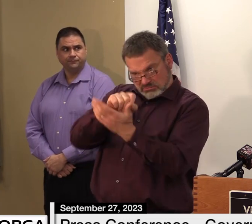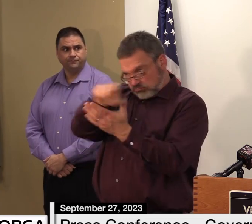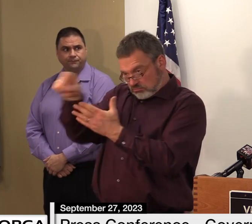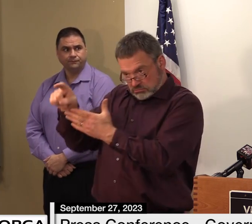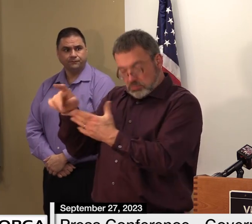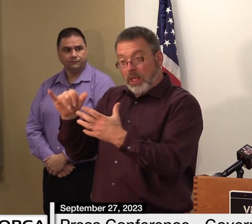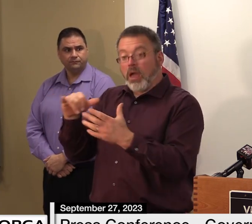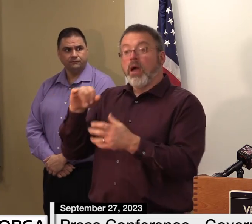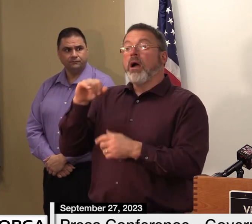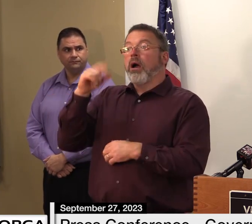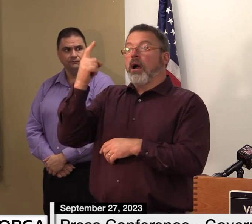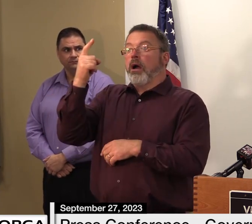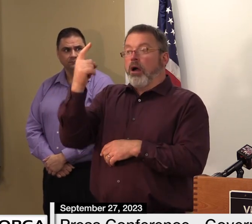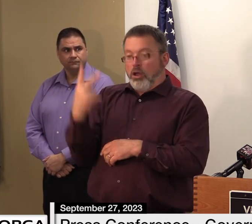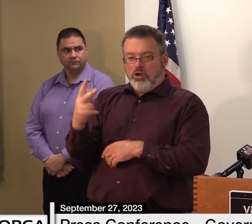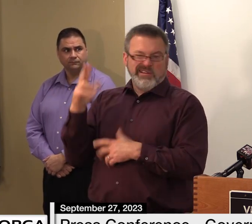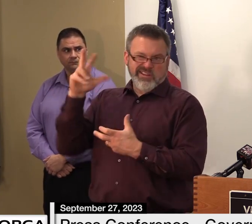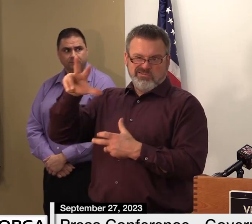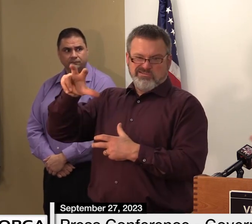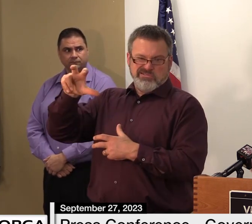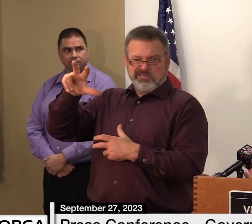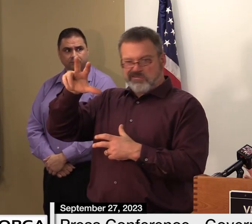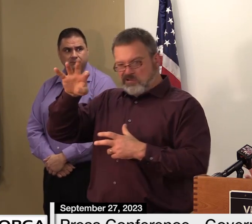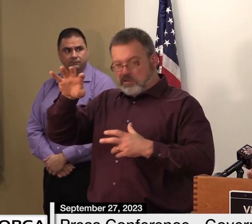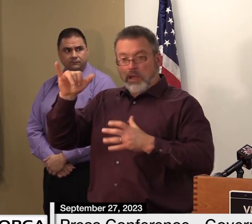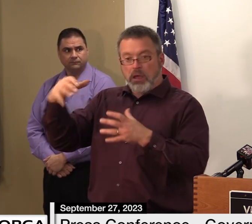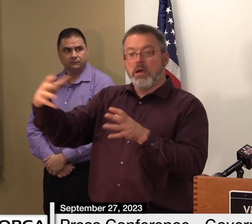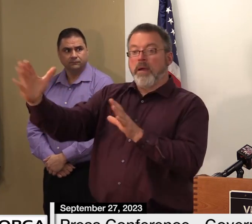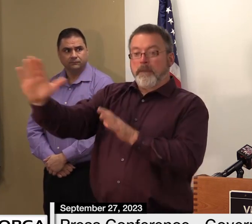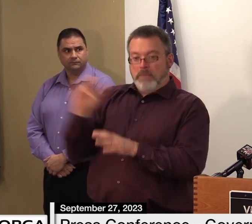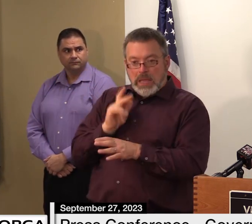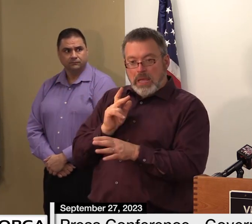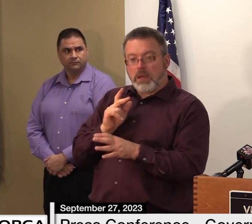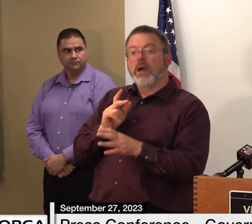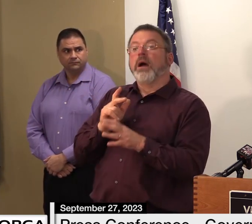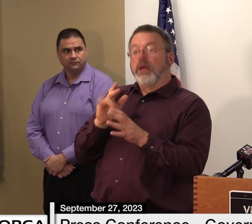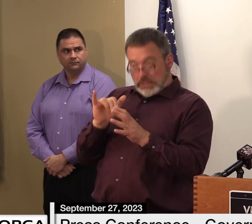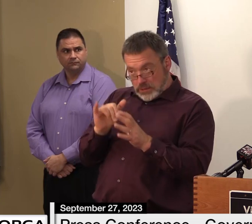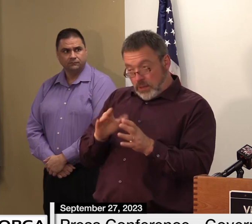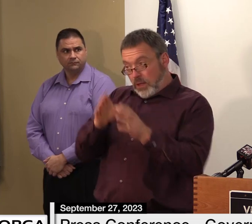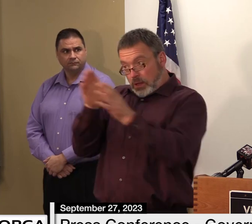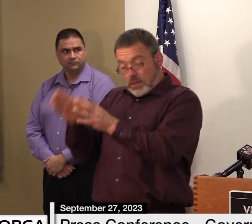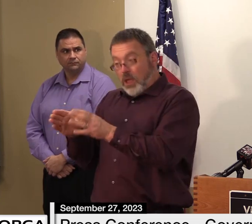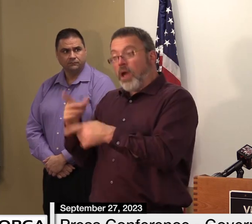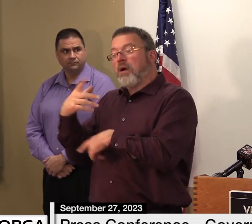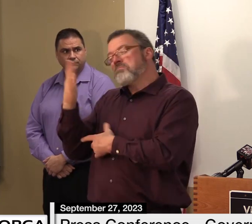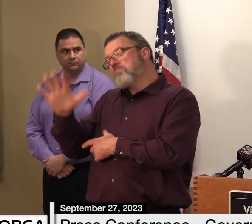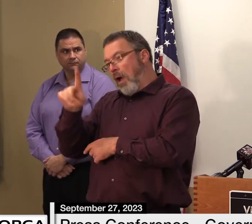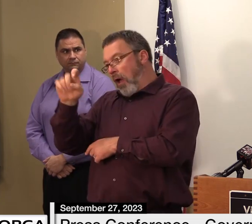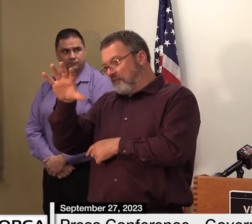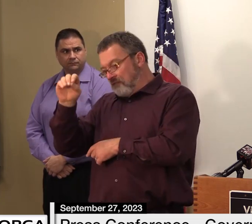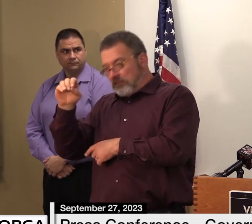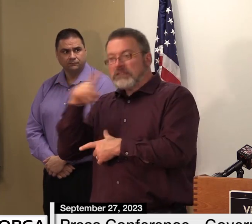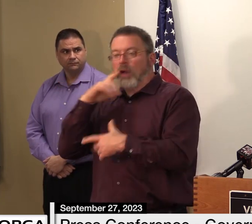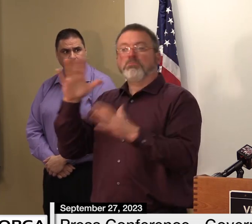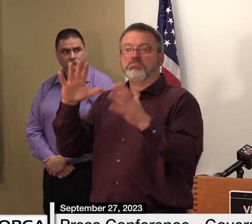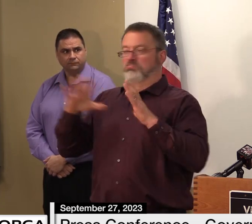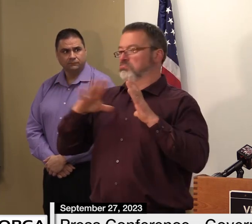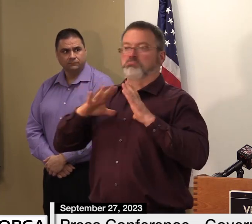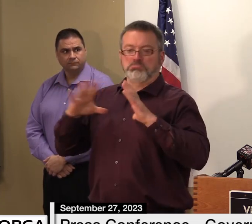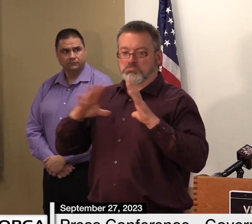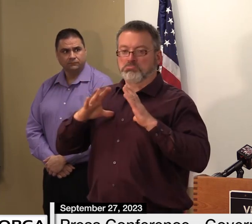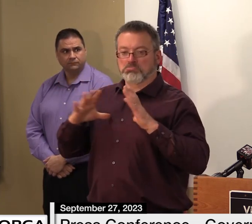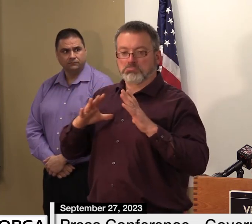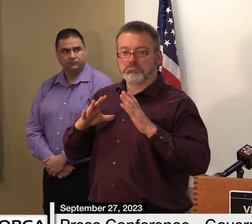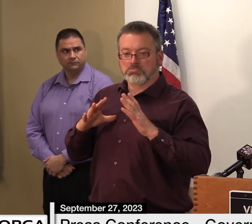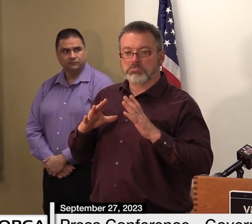but the other half have some questions about whether they're in the process, or they just can't find anybody.